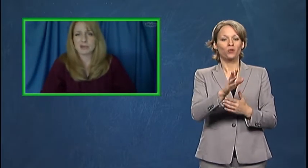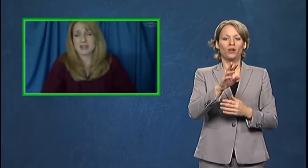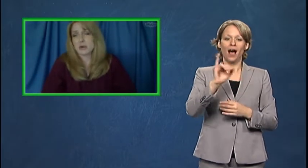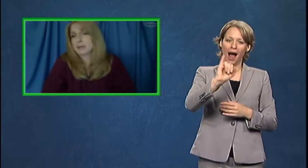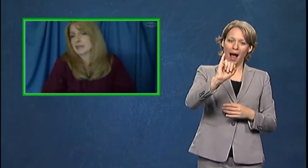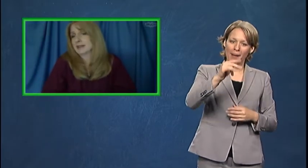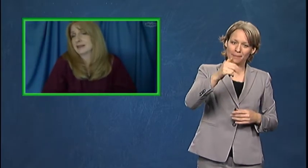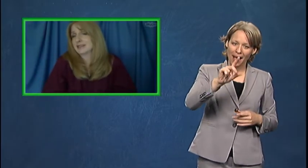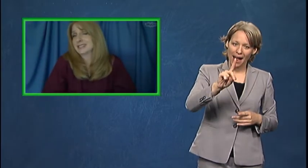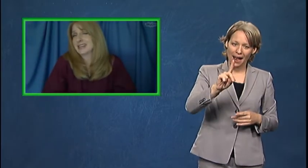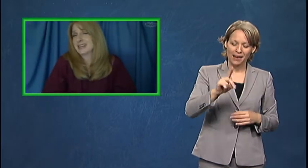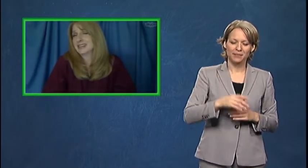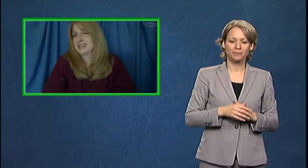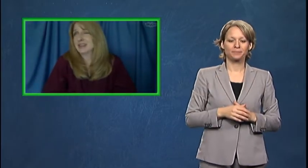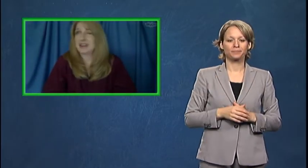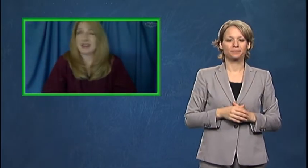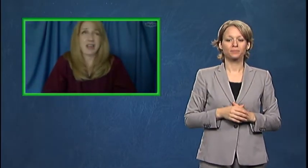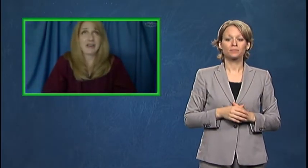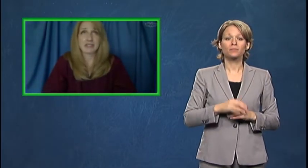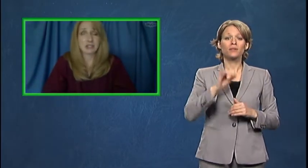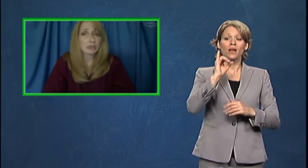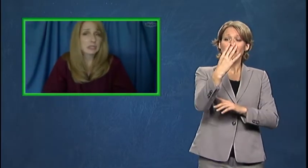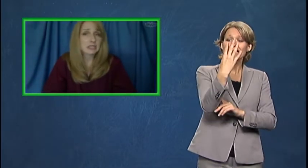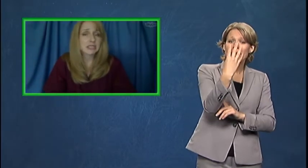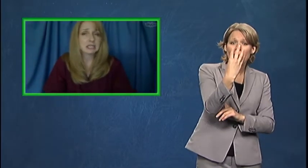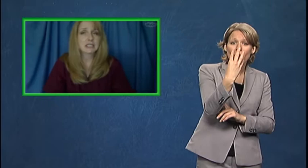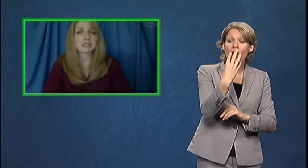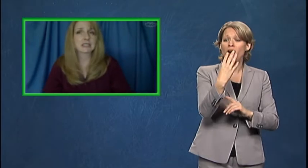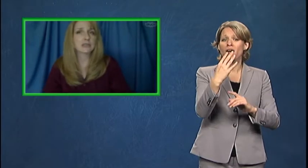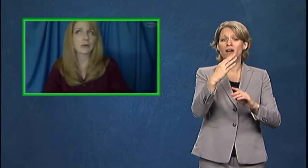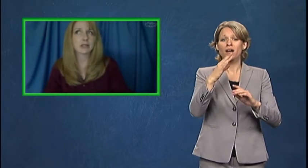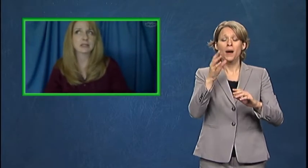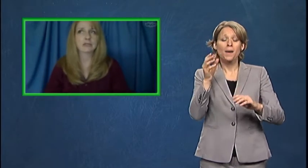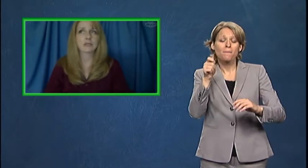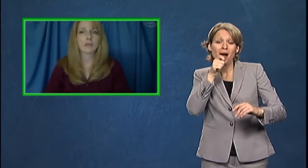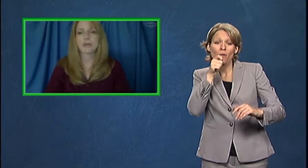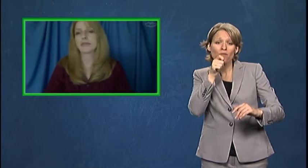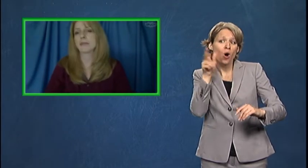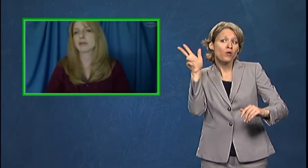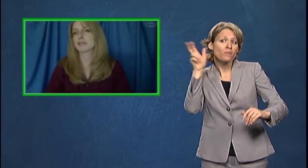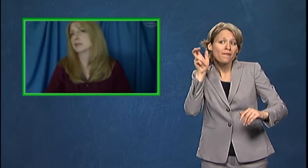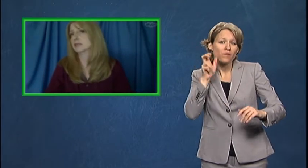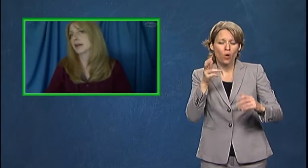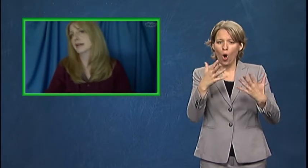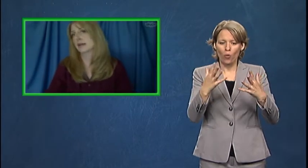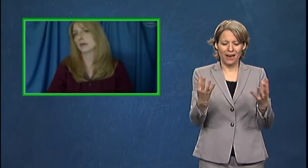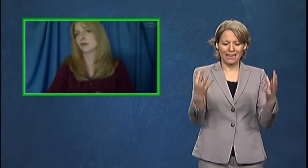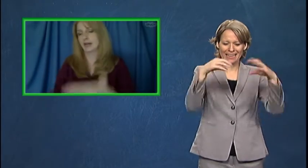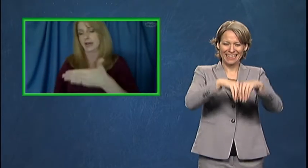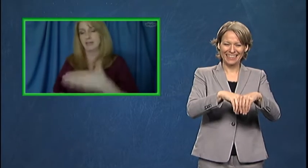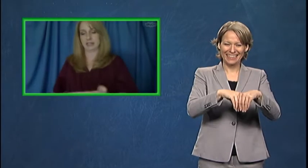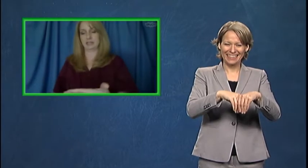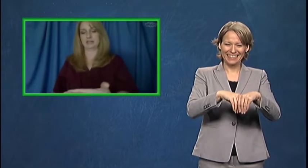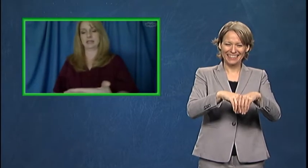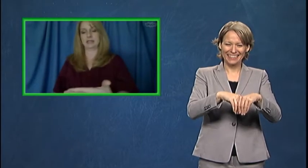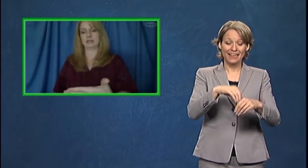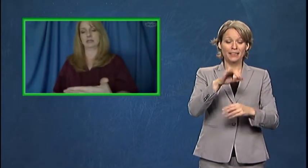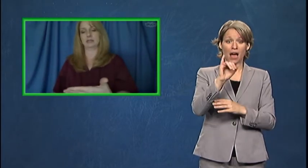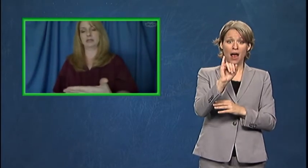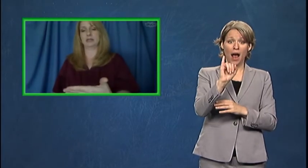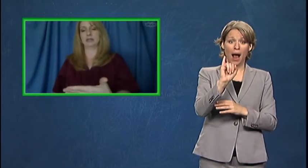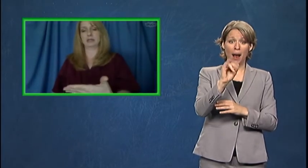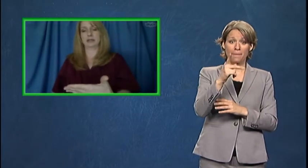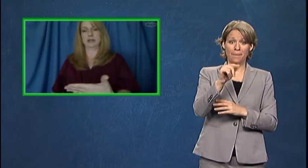peripheral equipment's kind of contained in it. I haven't used it yet to see what the microphone is like. You know, if the iPad's facing